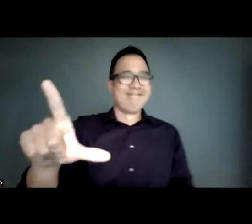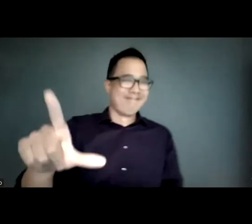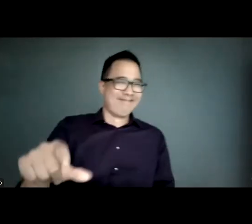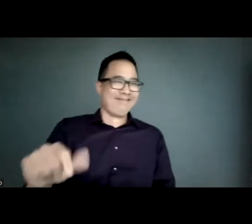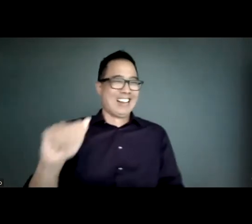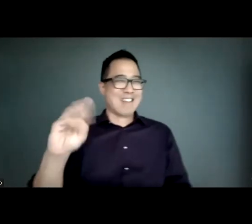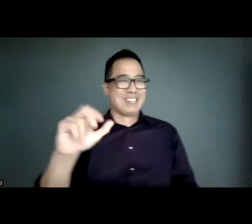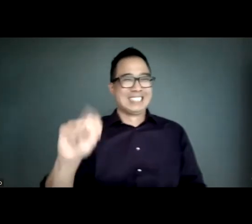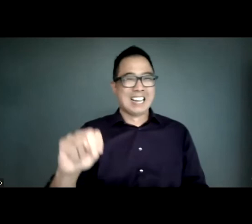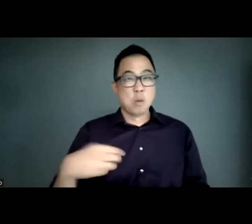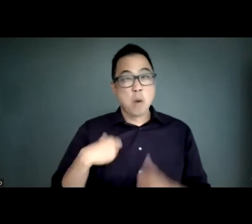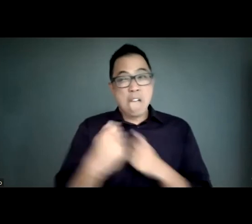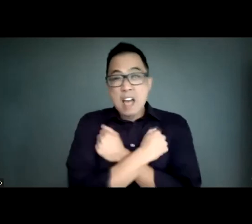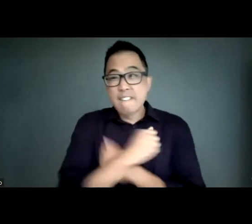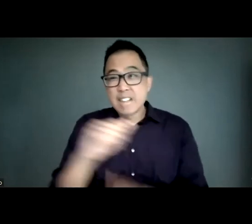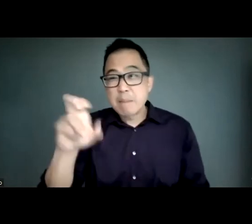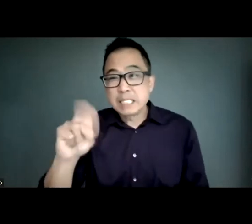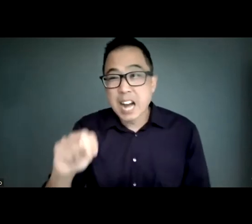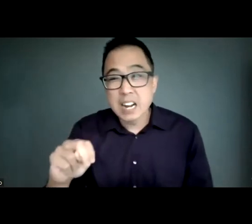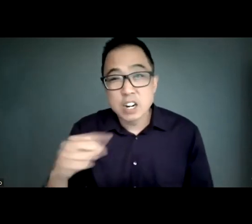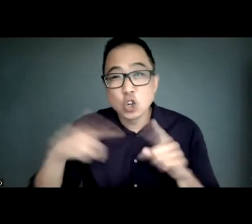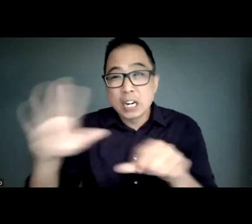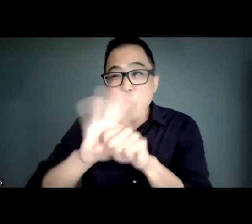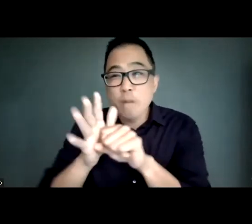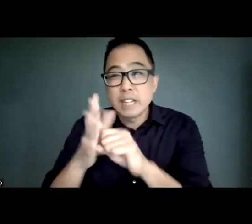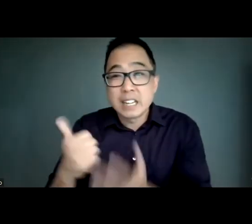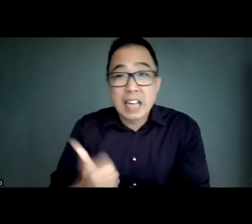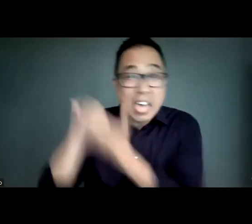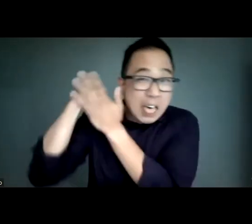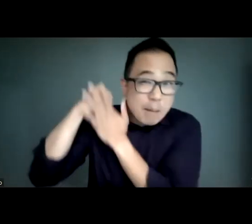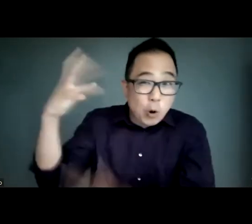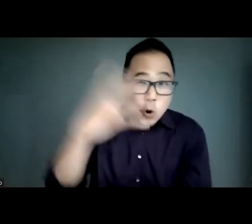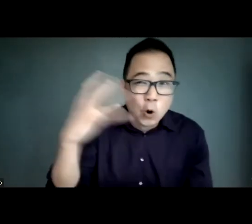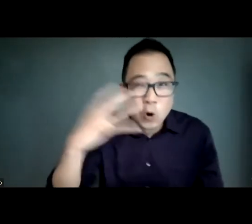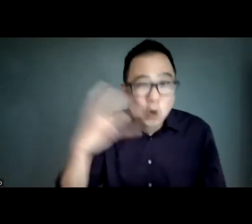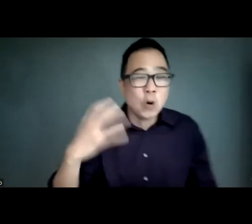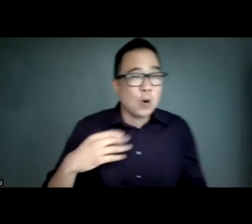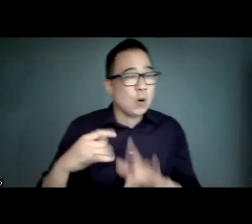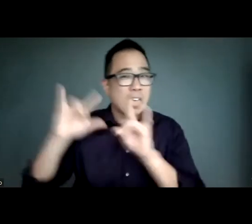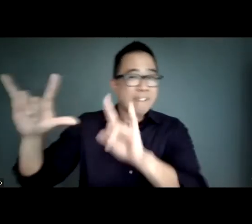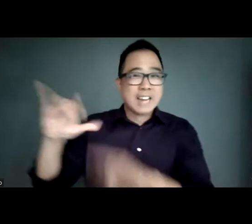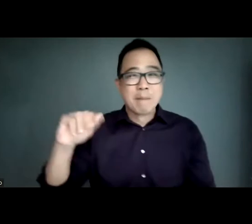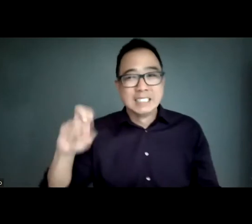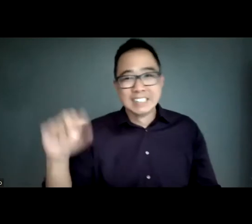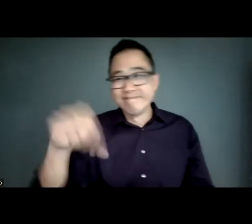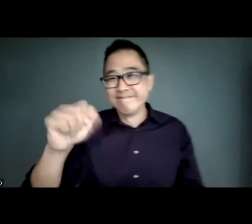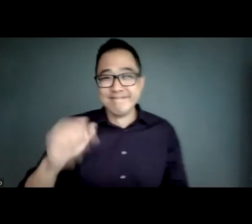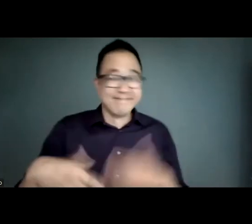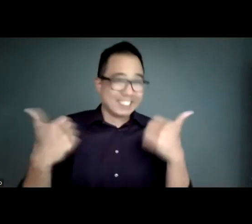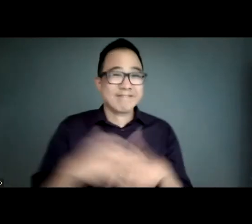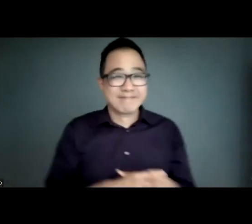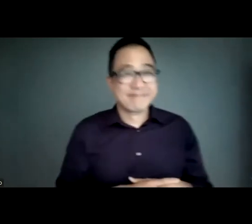and order a big box of tissues from Amazon. Oh, I love Amazon. During COVID, Amazon was